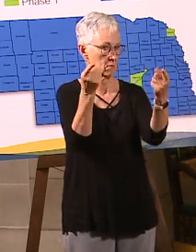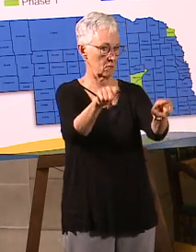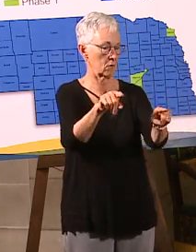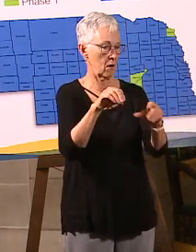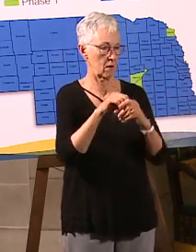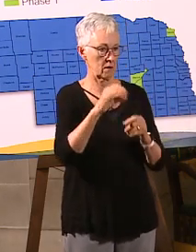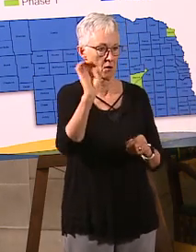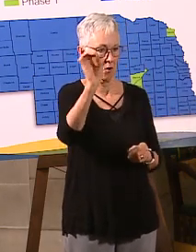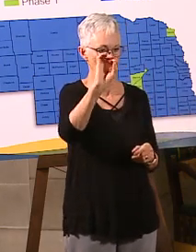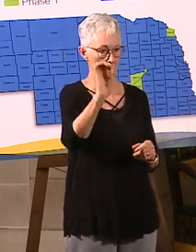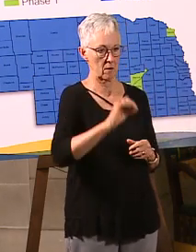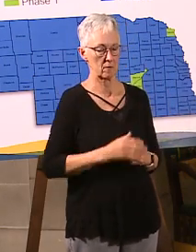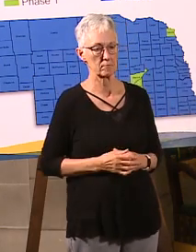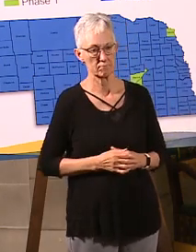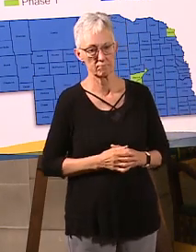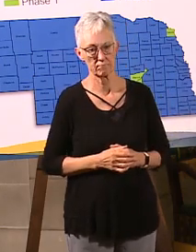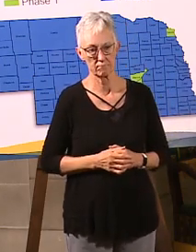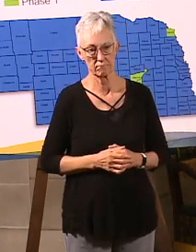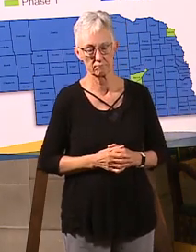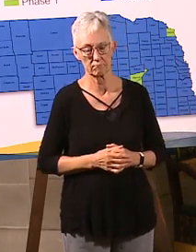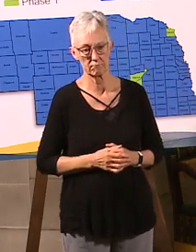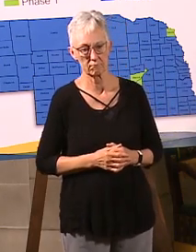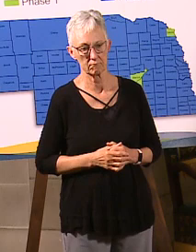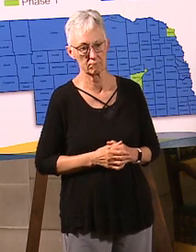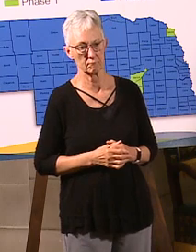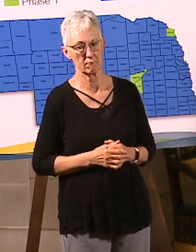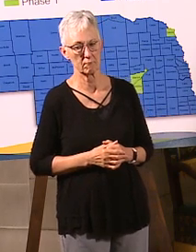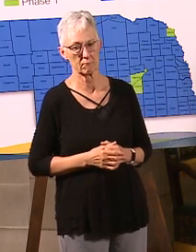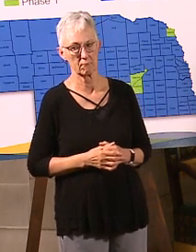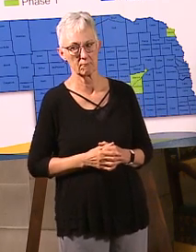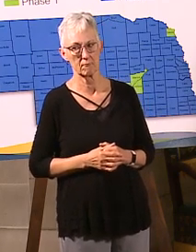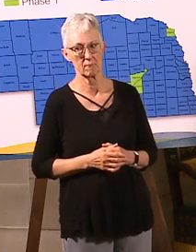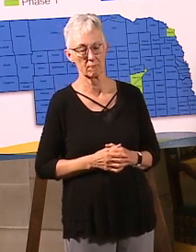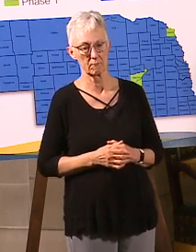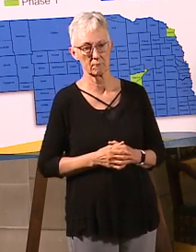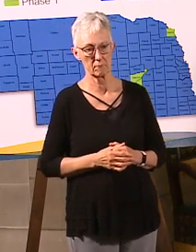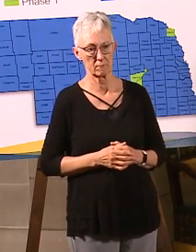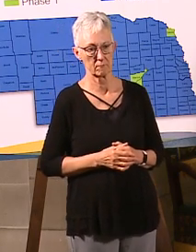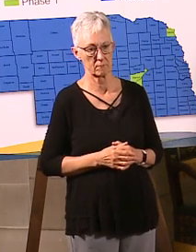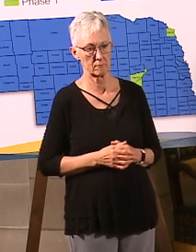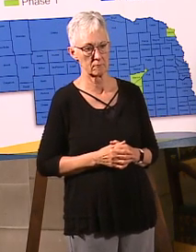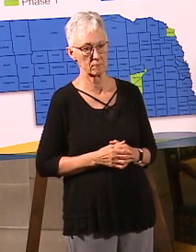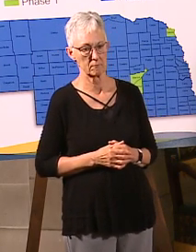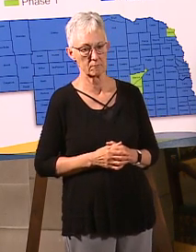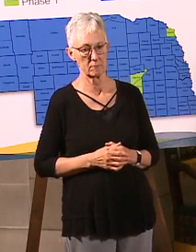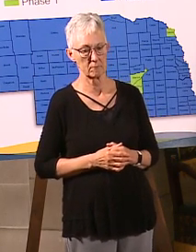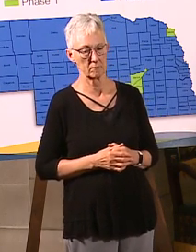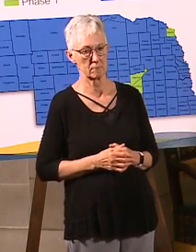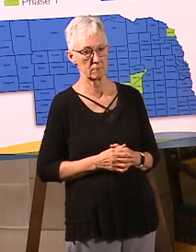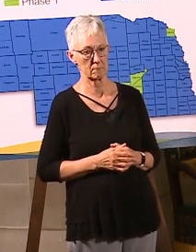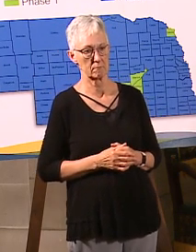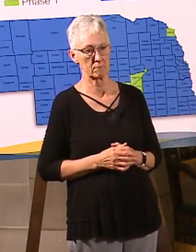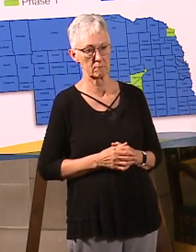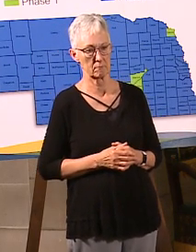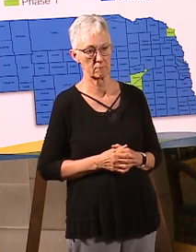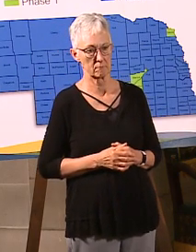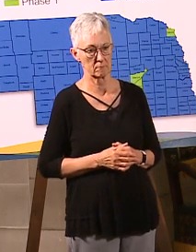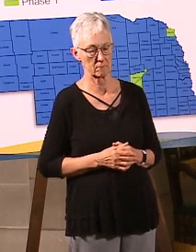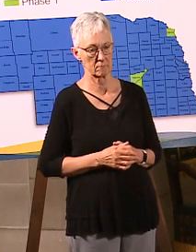address. He also wants to know, cheer is on the contact sport list, but are cheerleaders able to practice if they don't